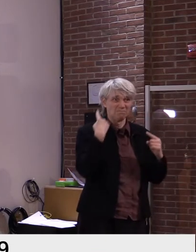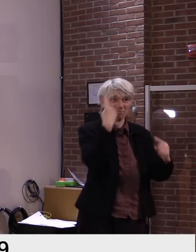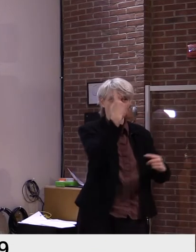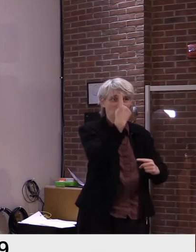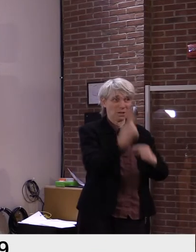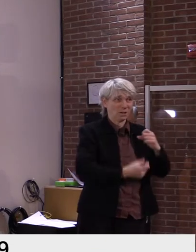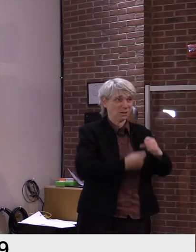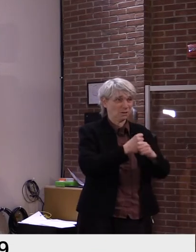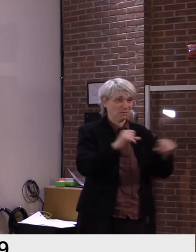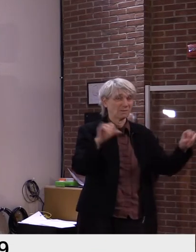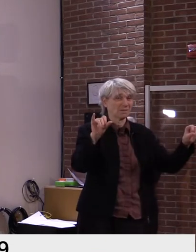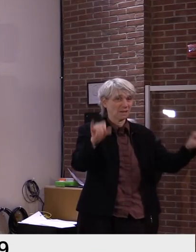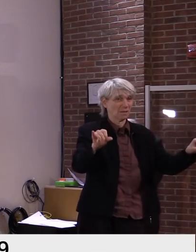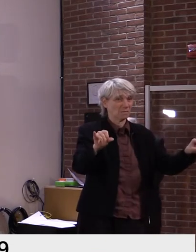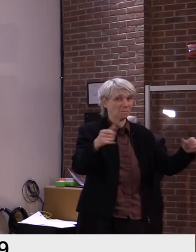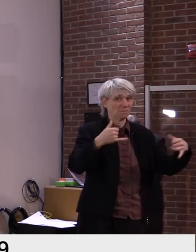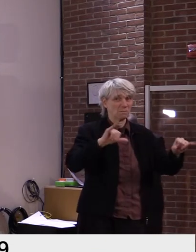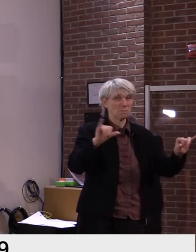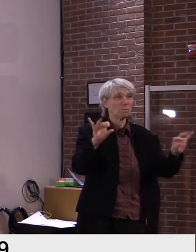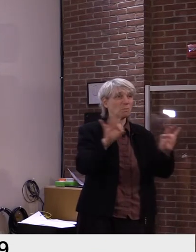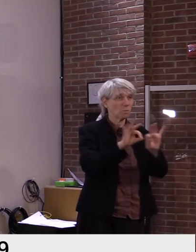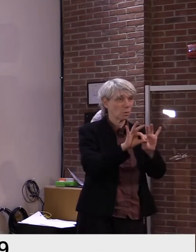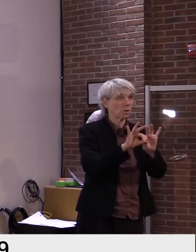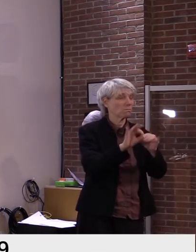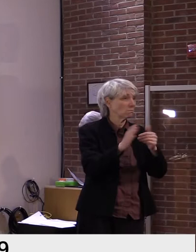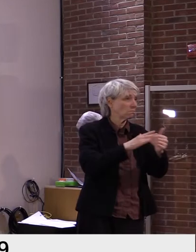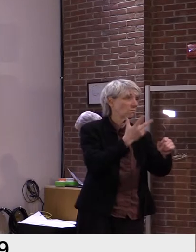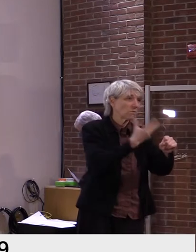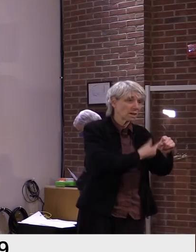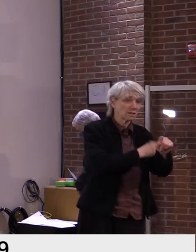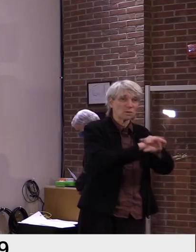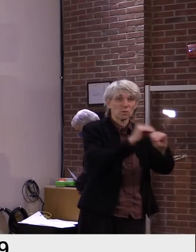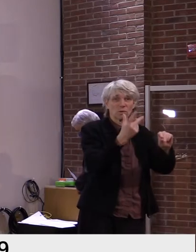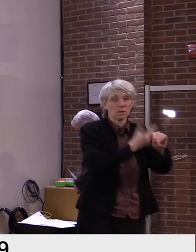year will still be important as we move our way through this.